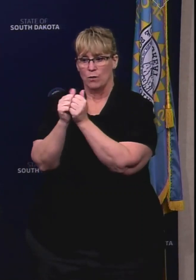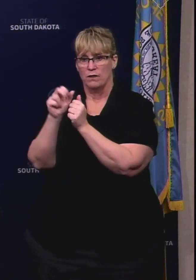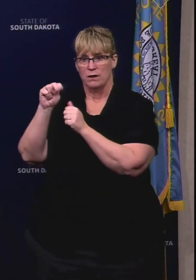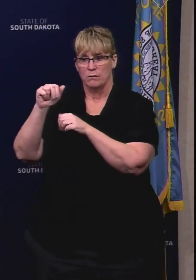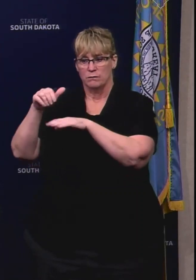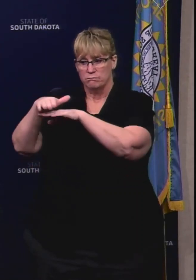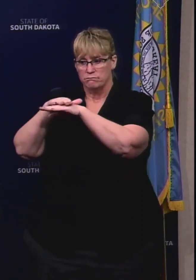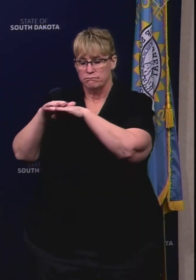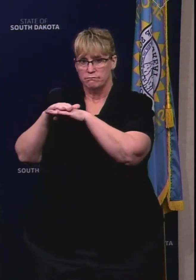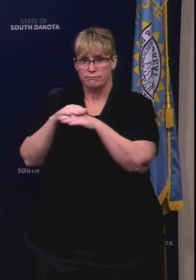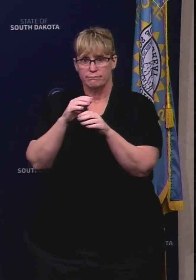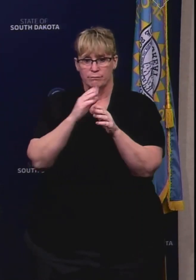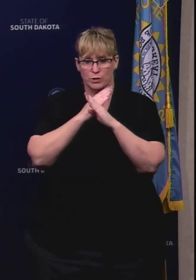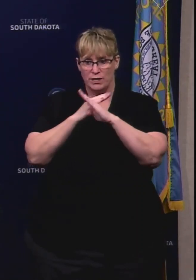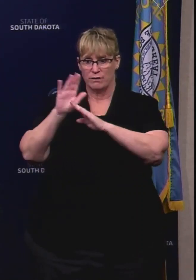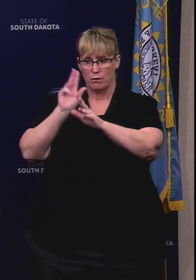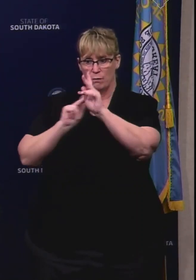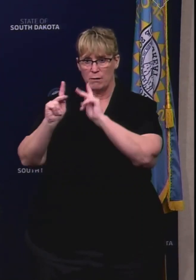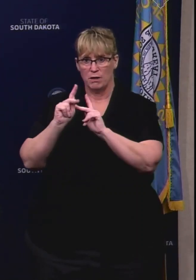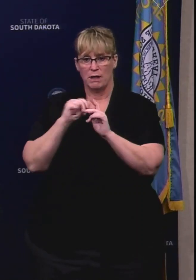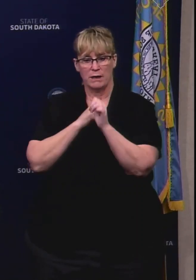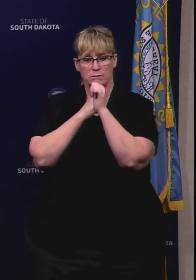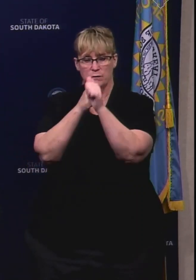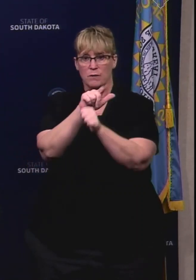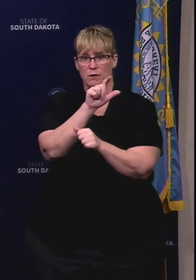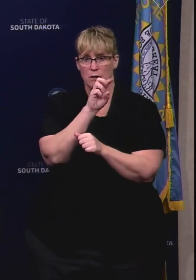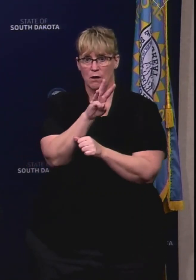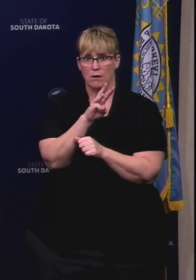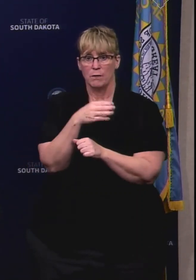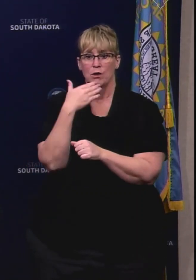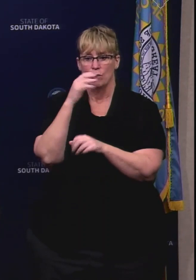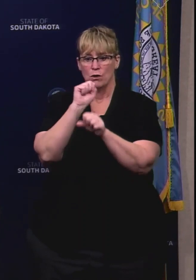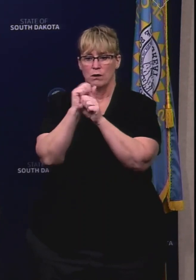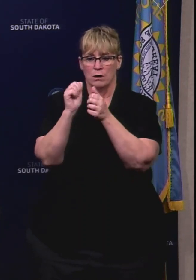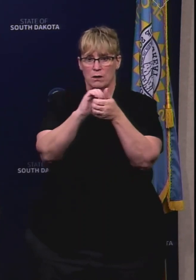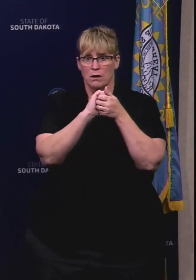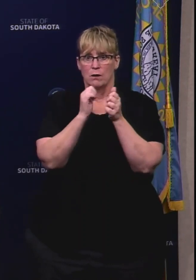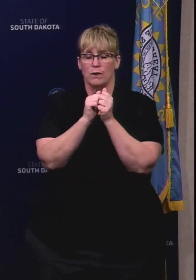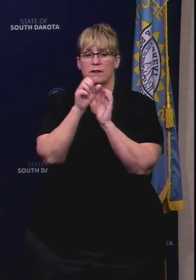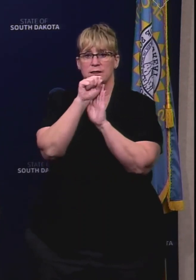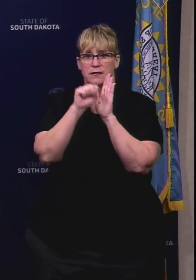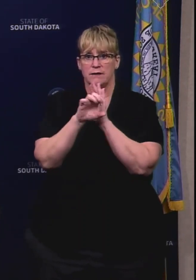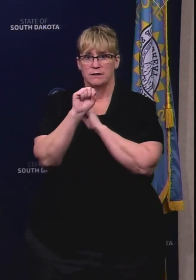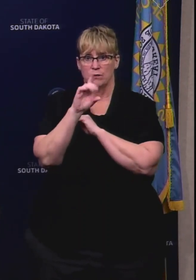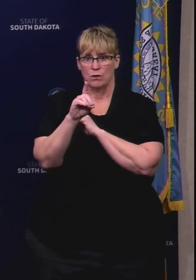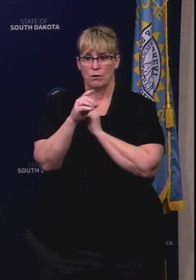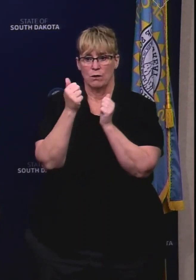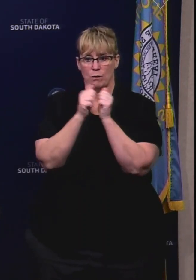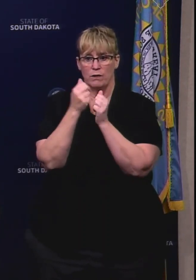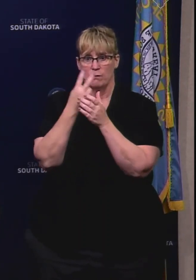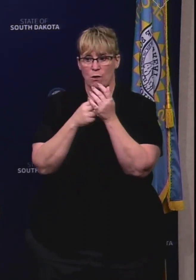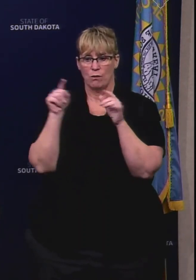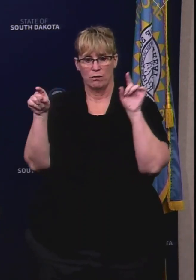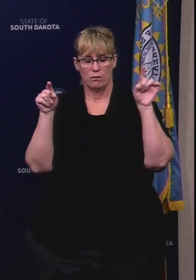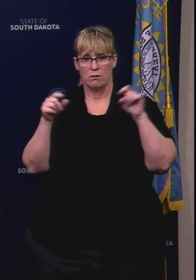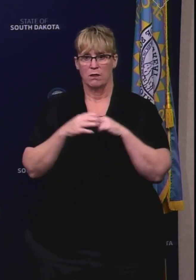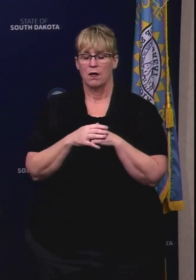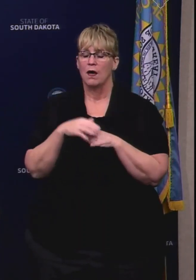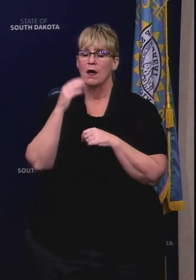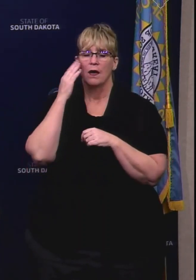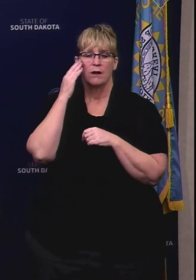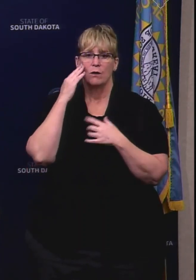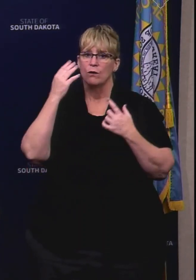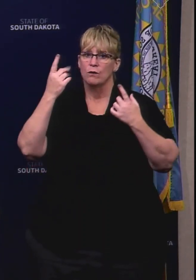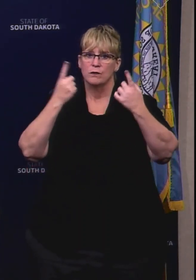their people as well as comply with law and to be good partners with the state of South Dakota. I know that there are questions out there